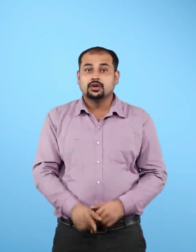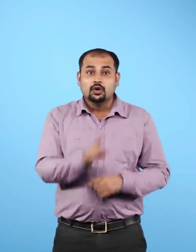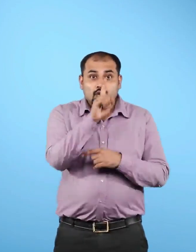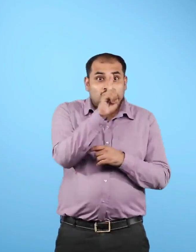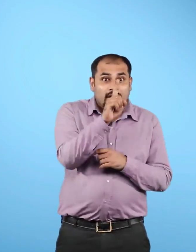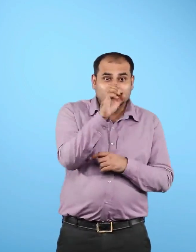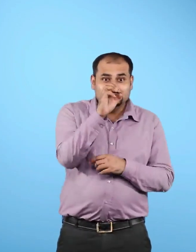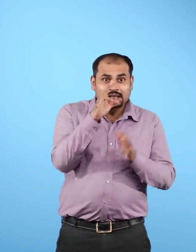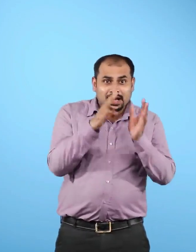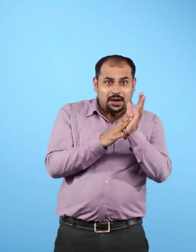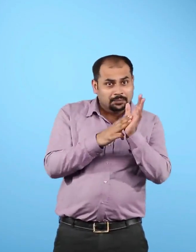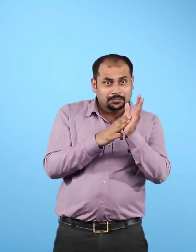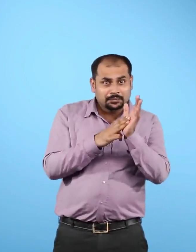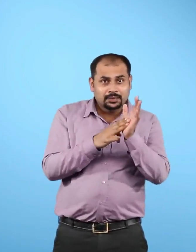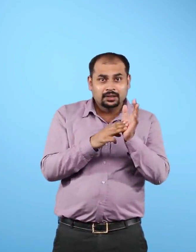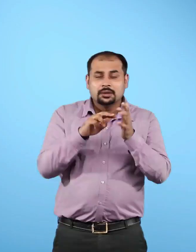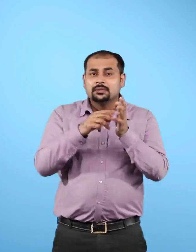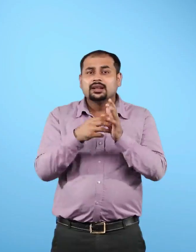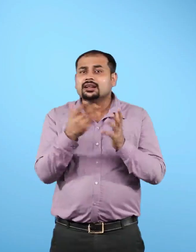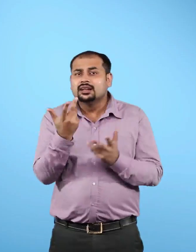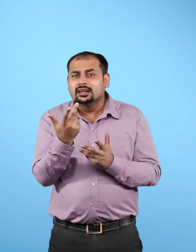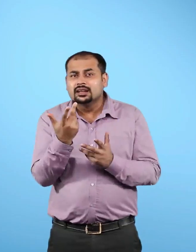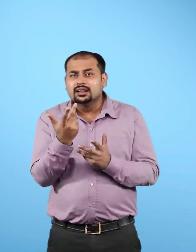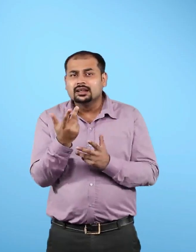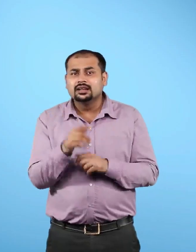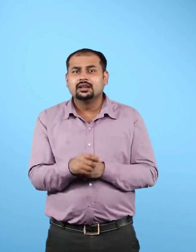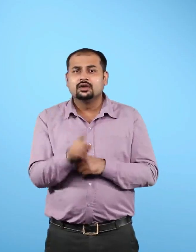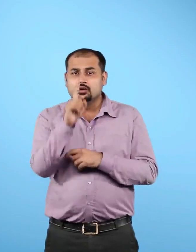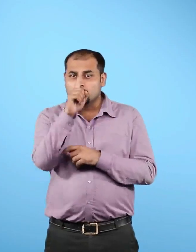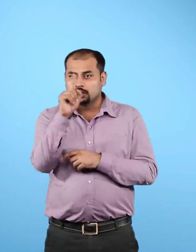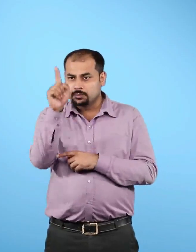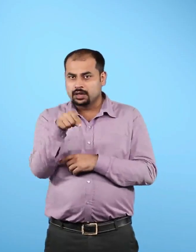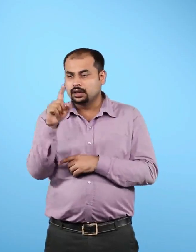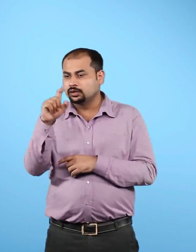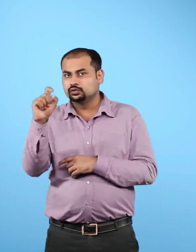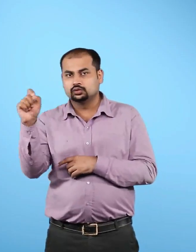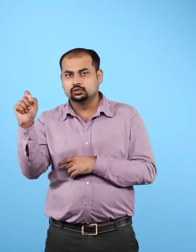So, 1 centimeter is 1/100th of a meter.